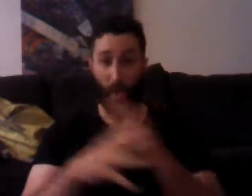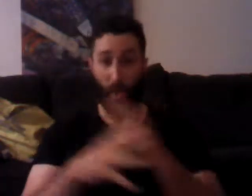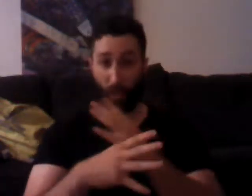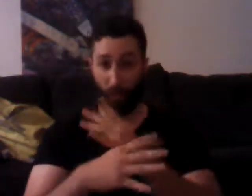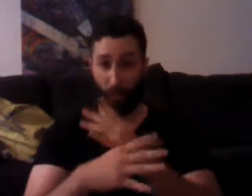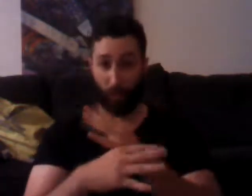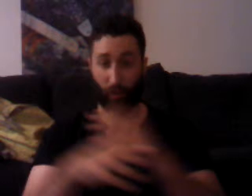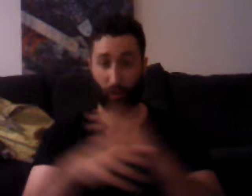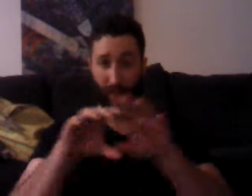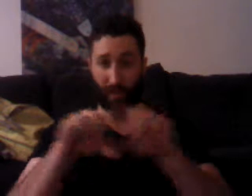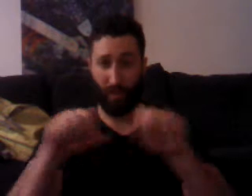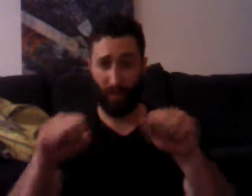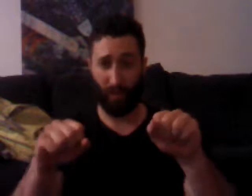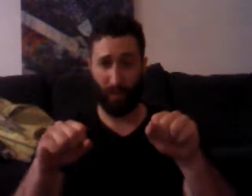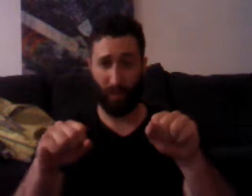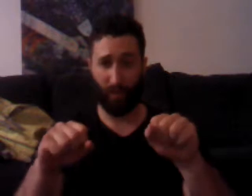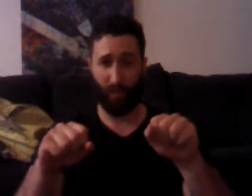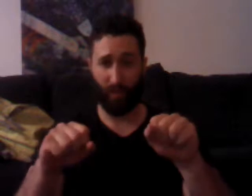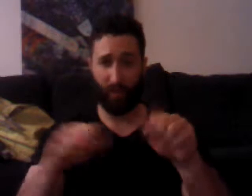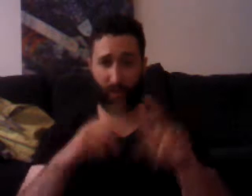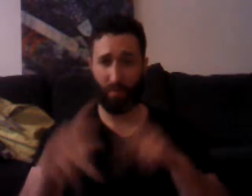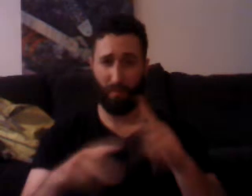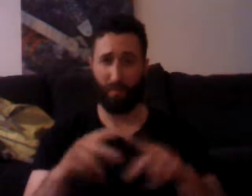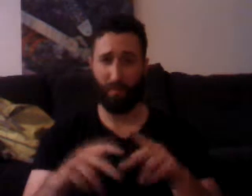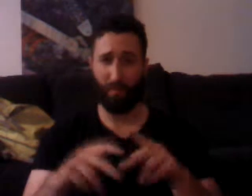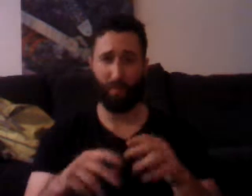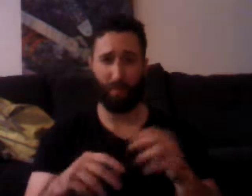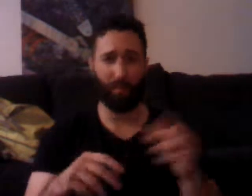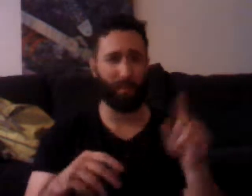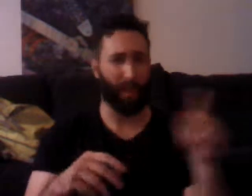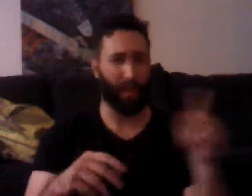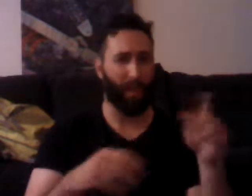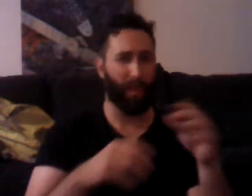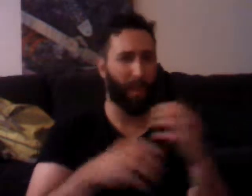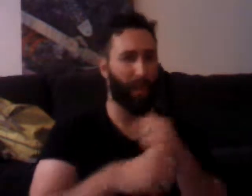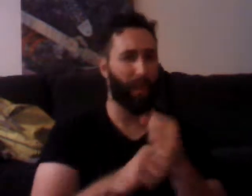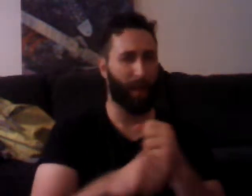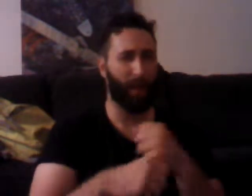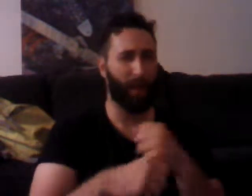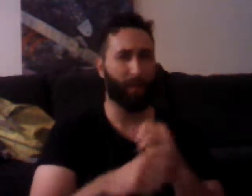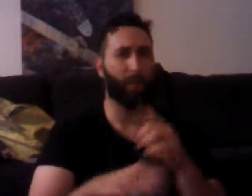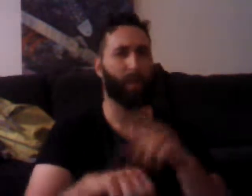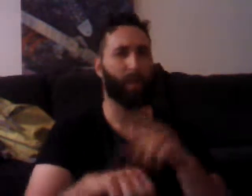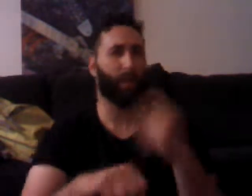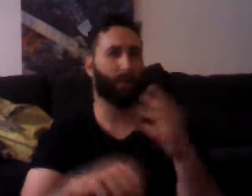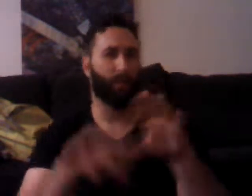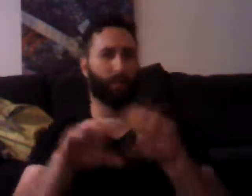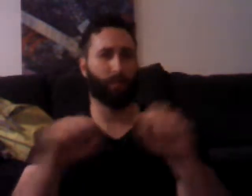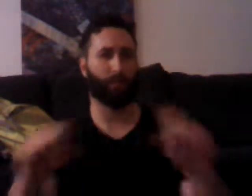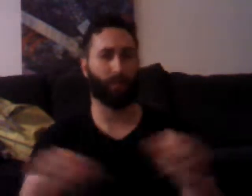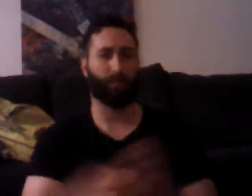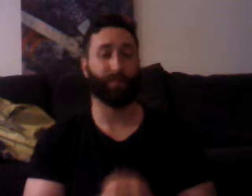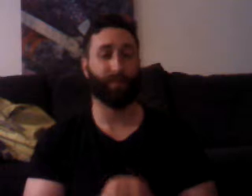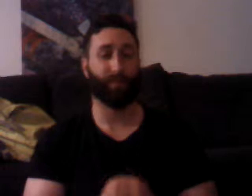there are reports of German immigrants selling them from push carts in New York's Bowery as far back as the 1860s. A century and a